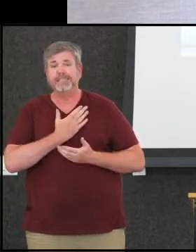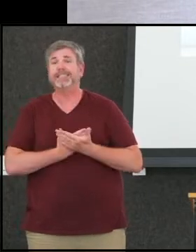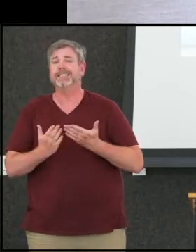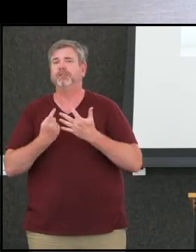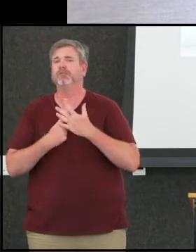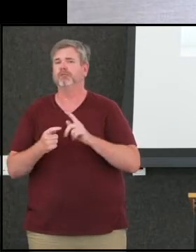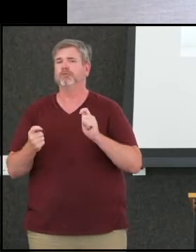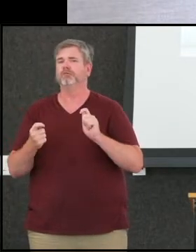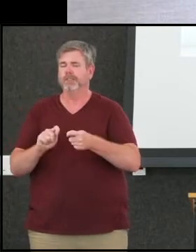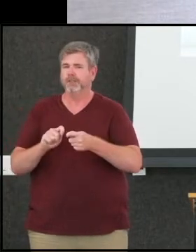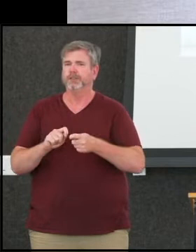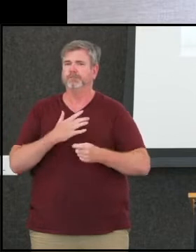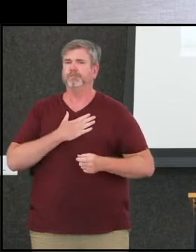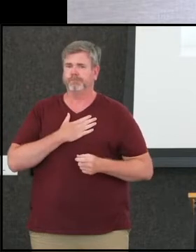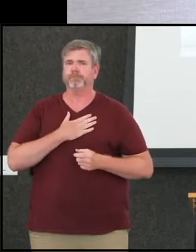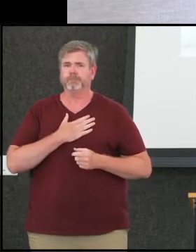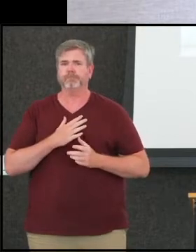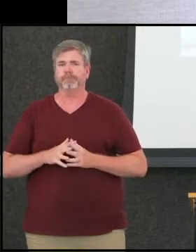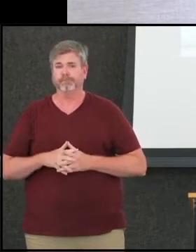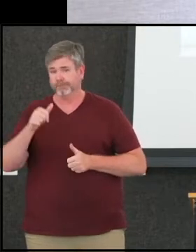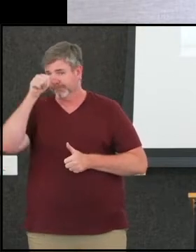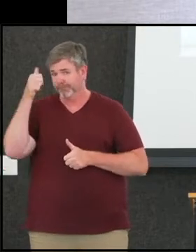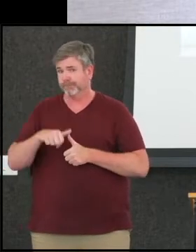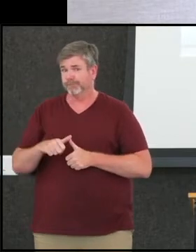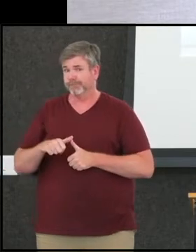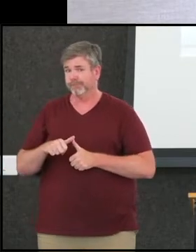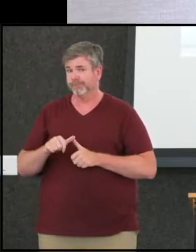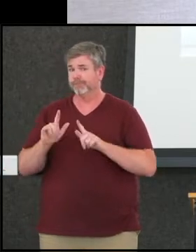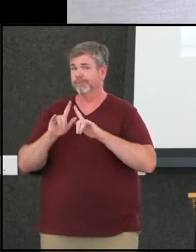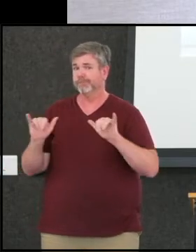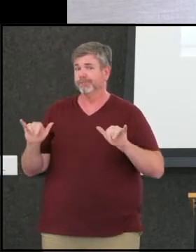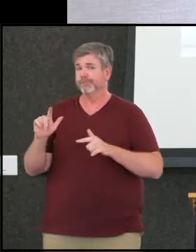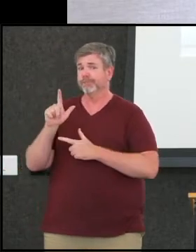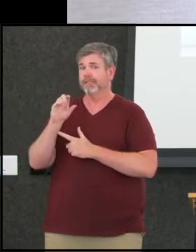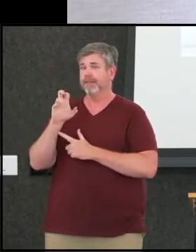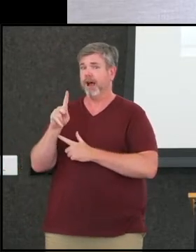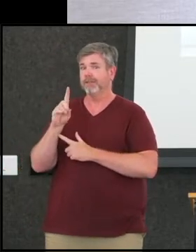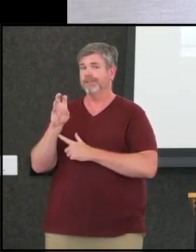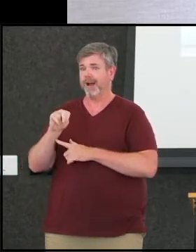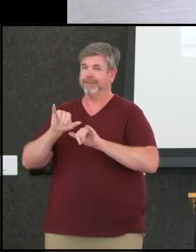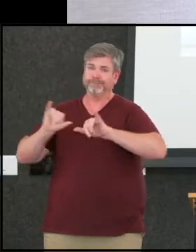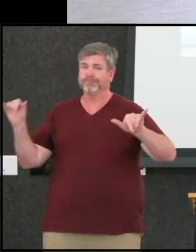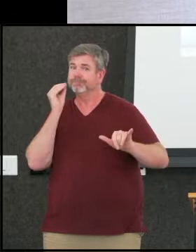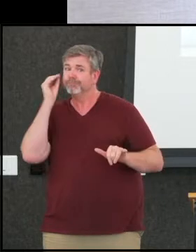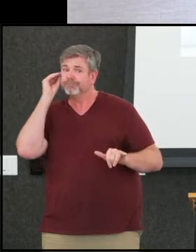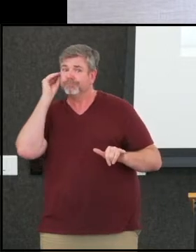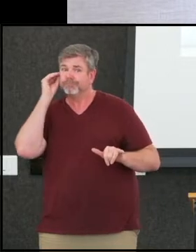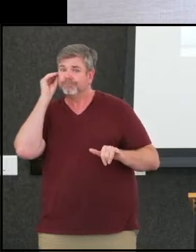When the lockdown started, he began